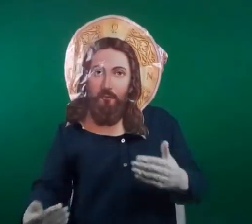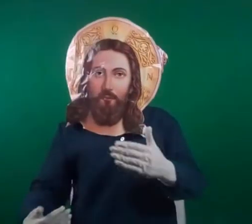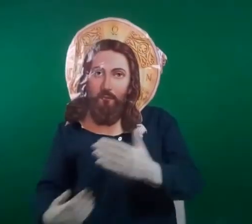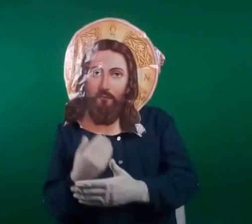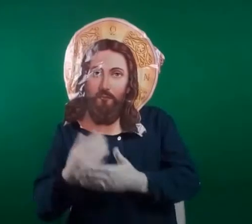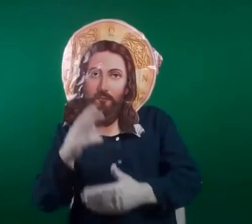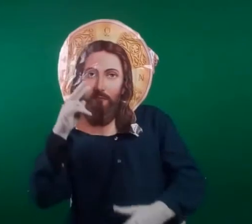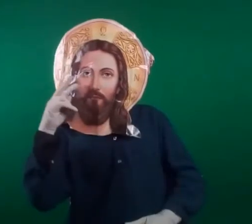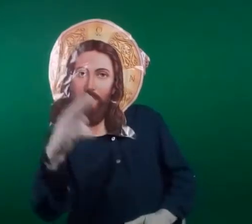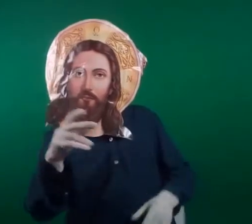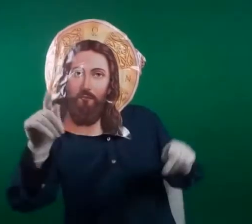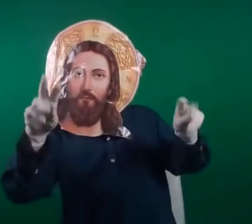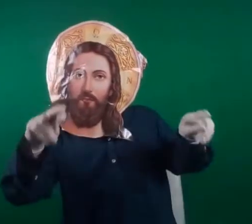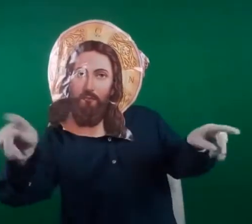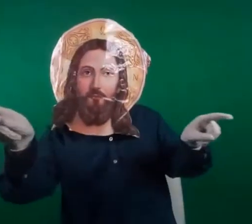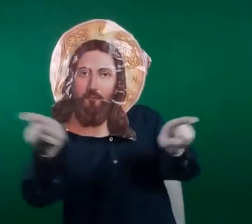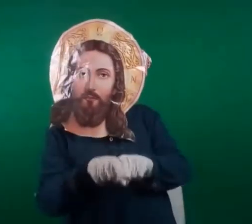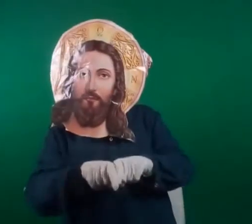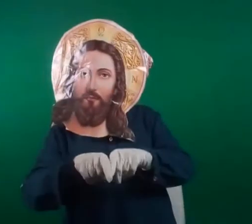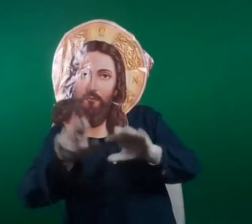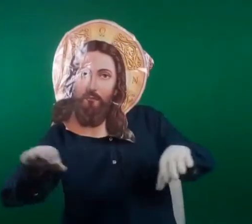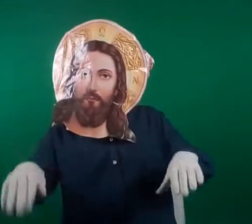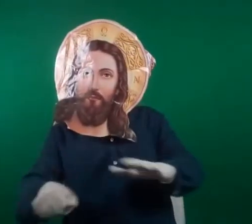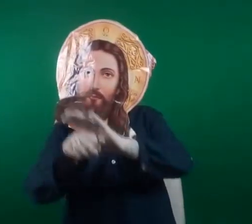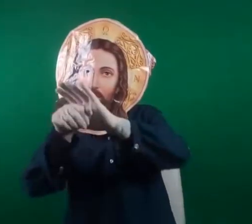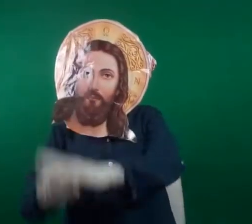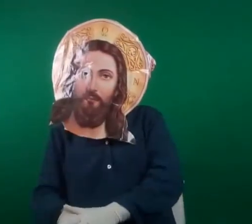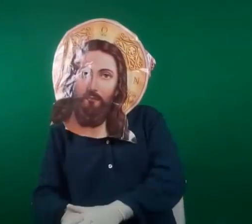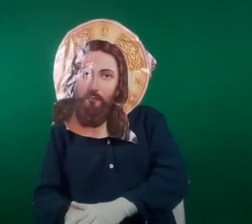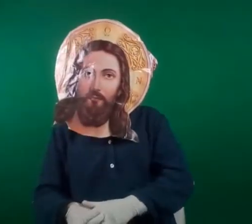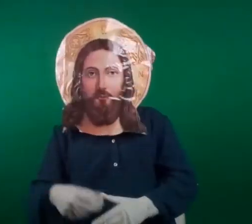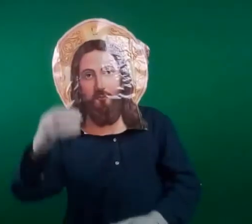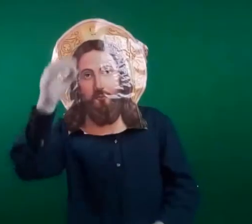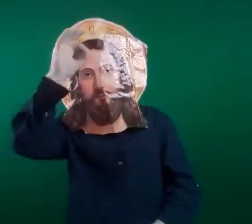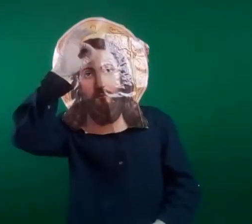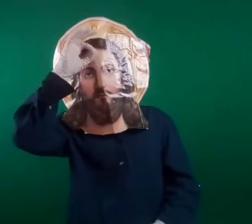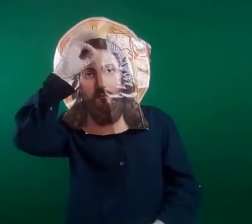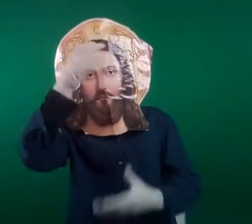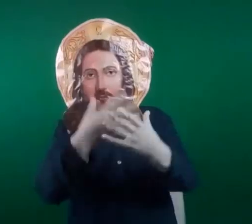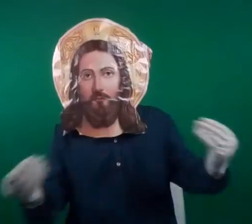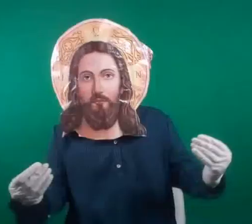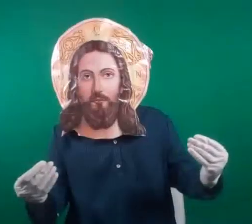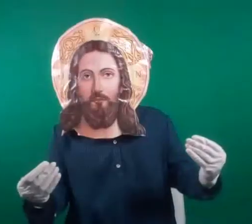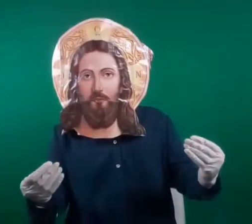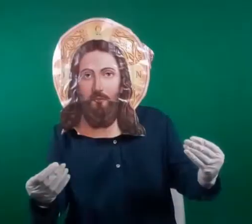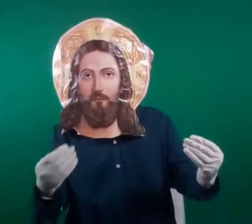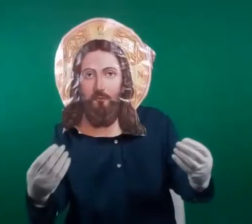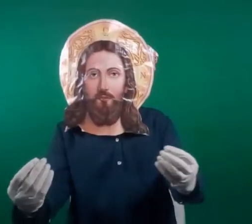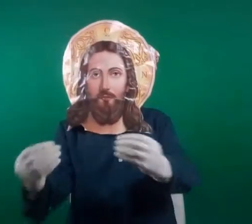Early access to pornography is child abuse. It can ruin their innocence, it can give them a